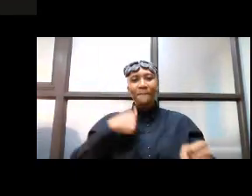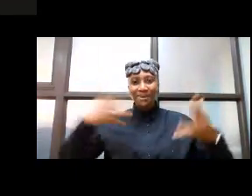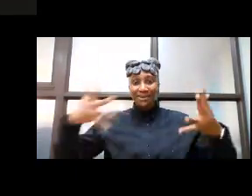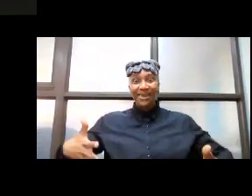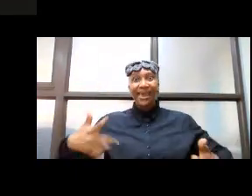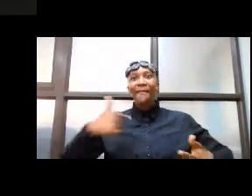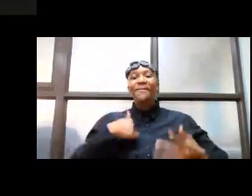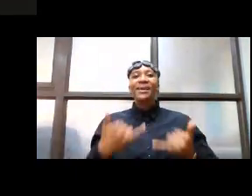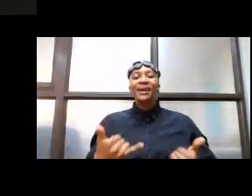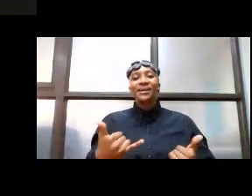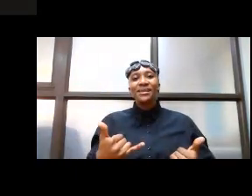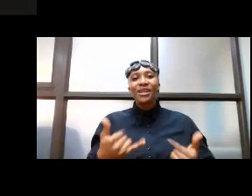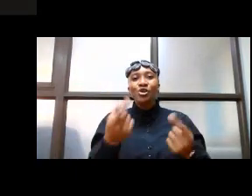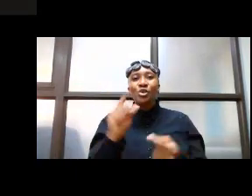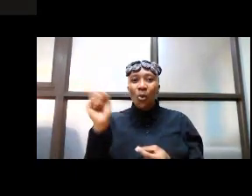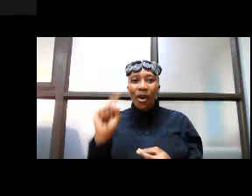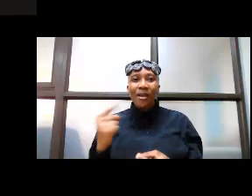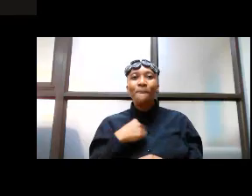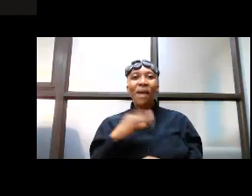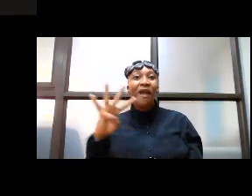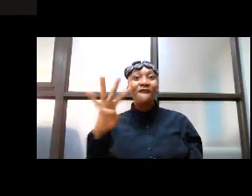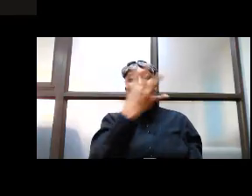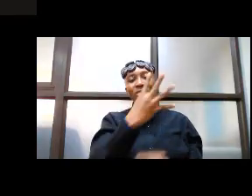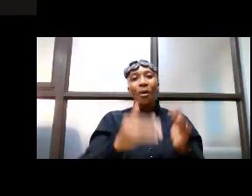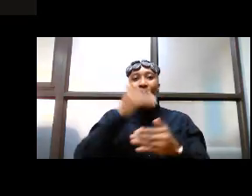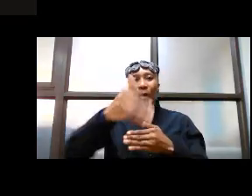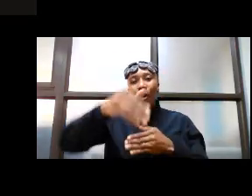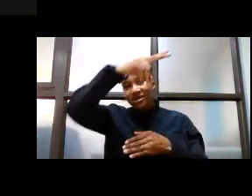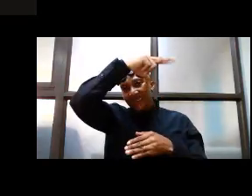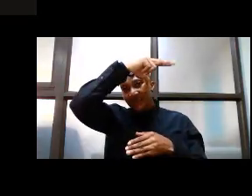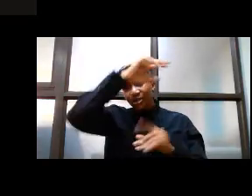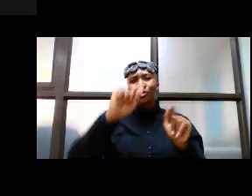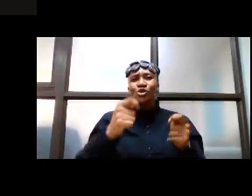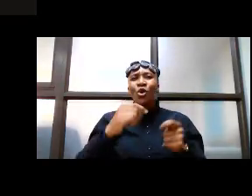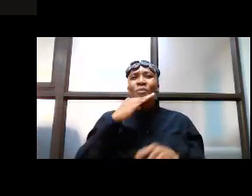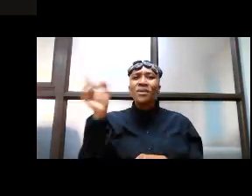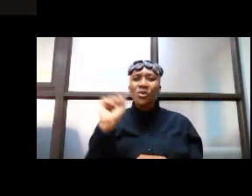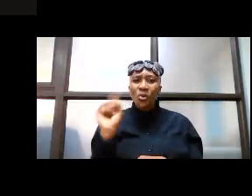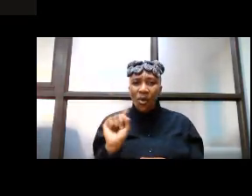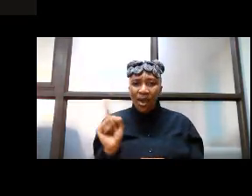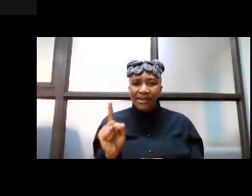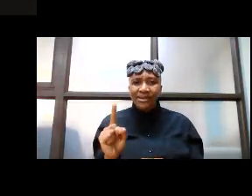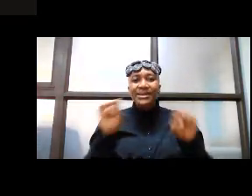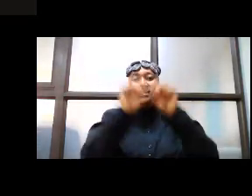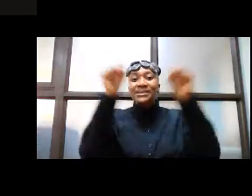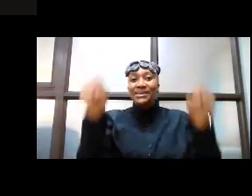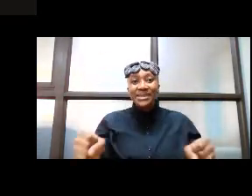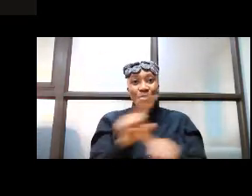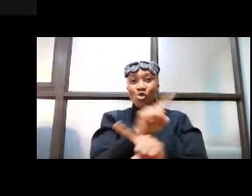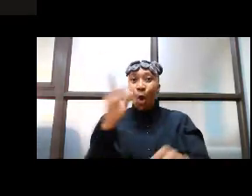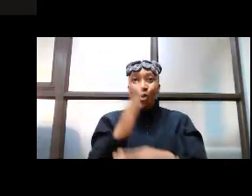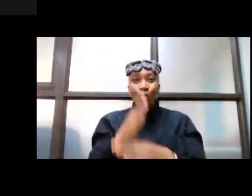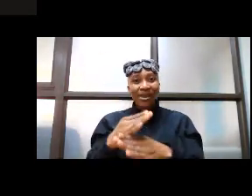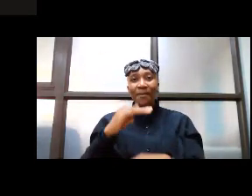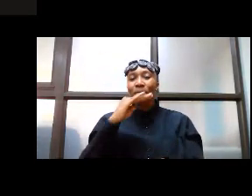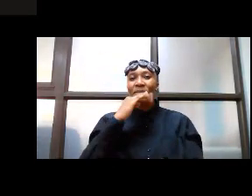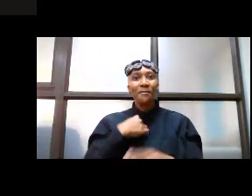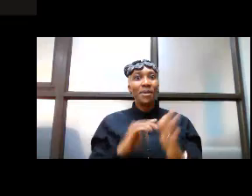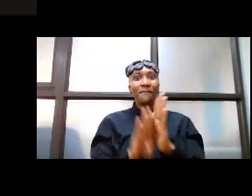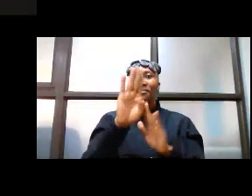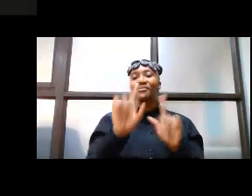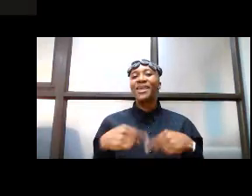my 4th postgraduate. So clearly if the system was not working, I won't be where I am. But I'm not saying at all